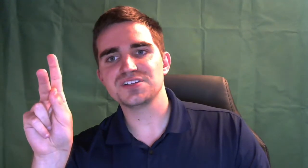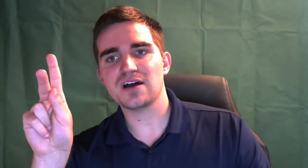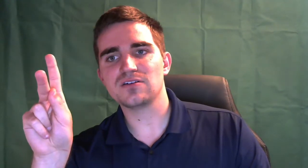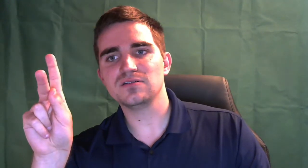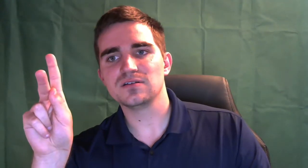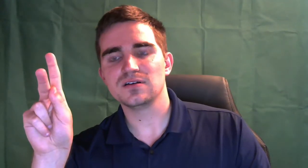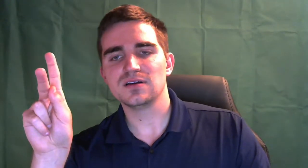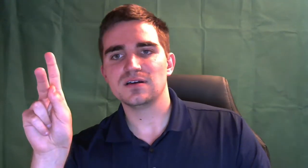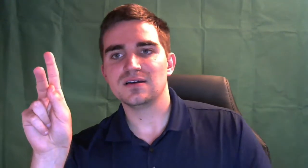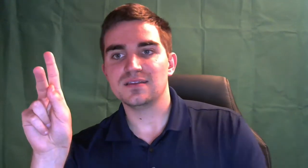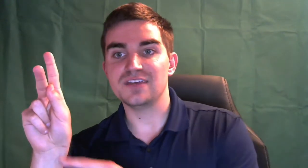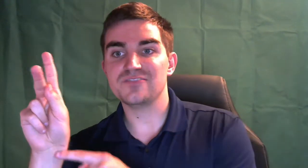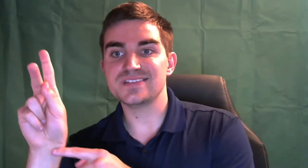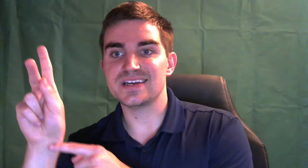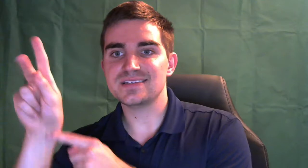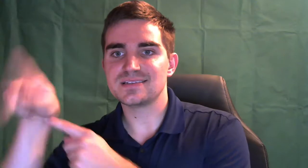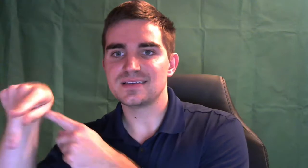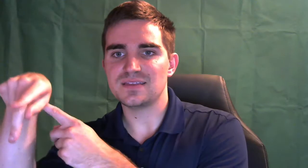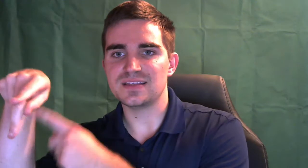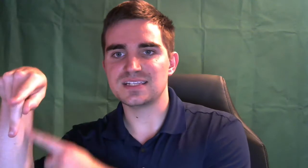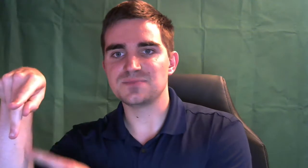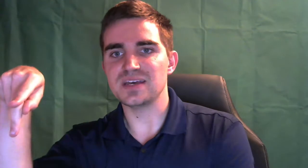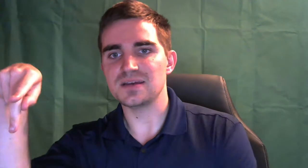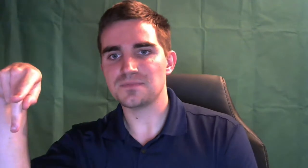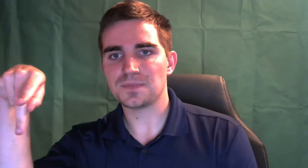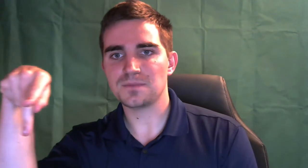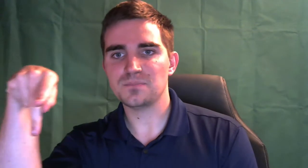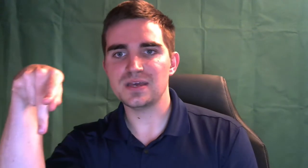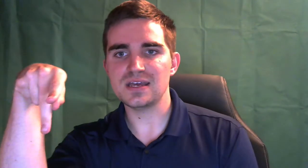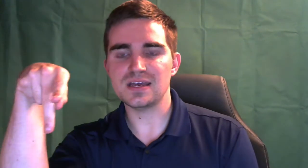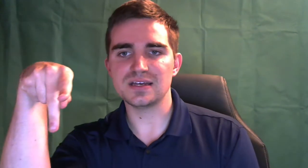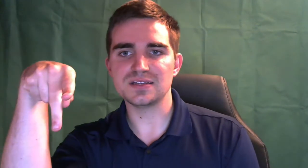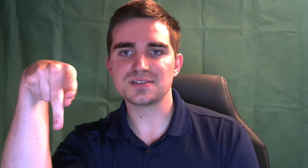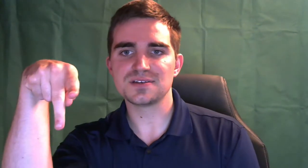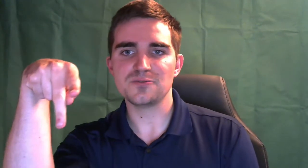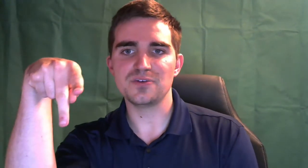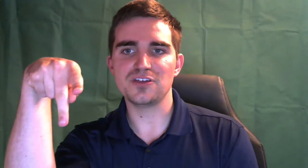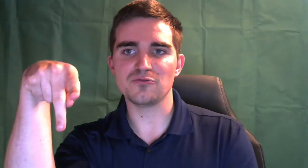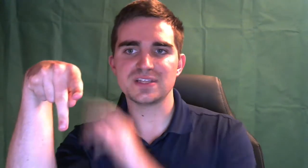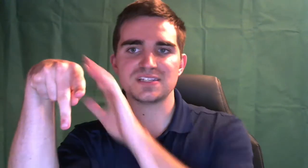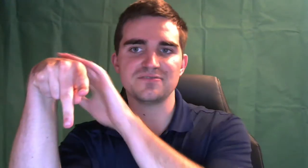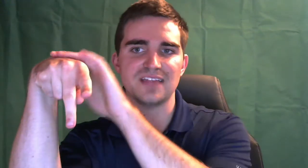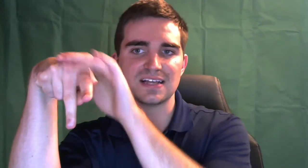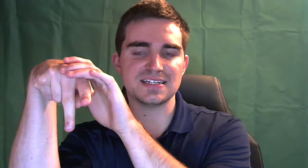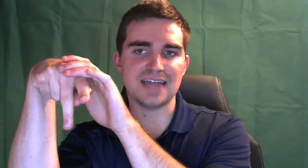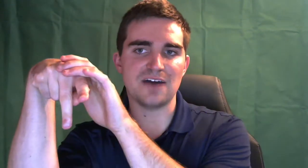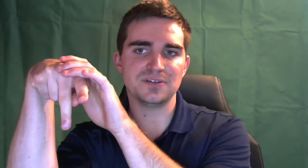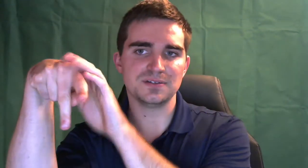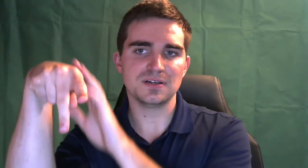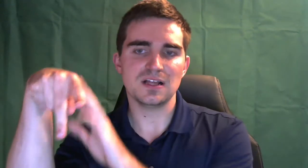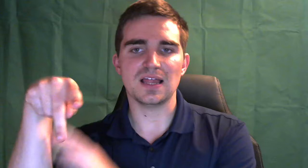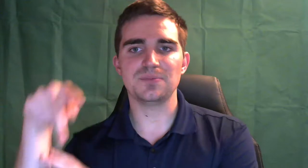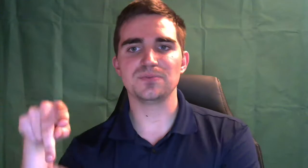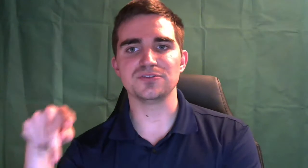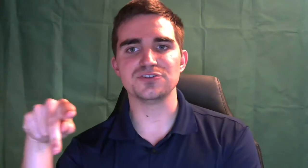knuckle. The difference is, this is P. P is with your wrist flexed down. A lot of people do just a